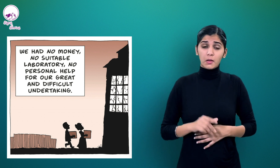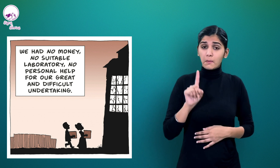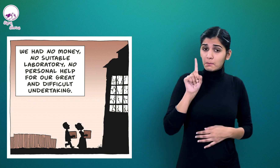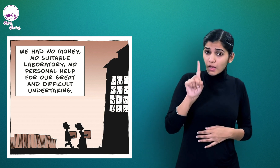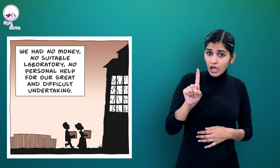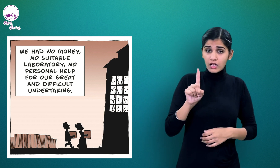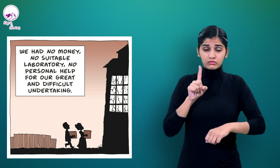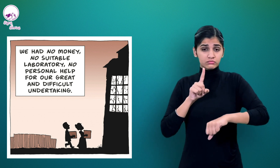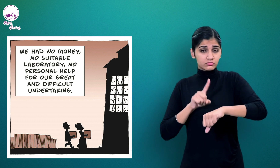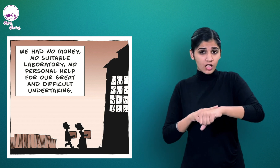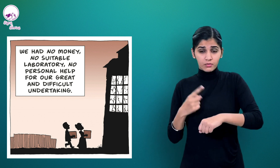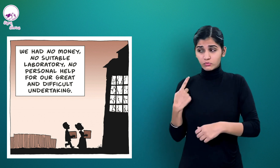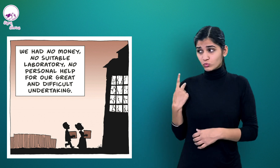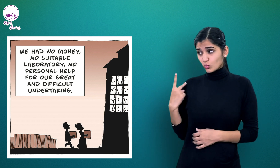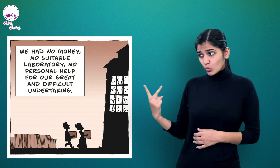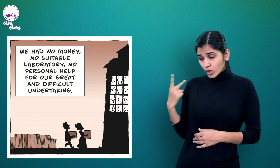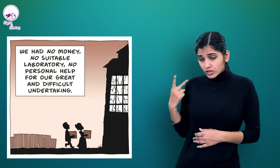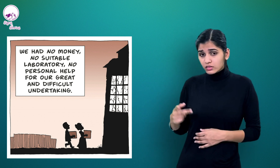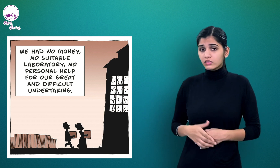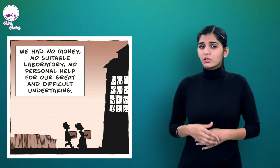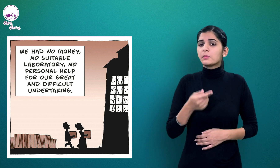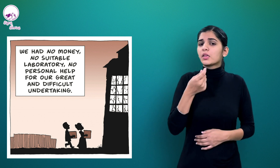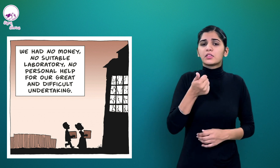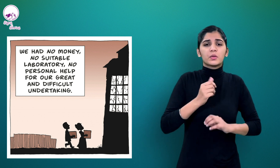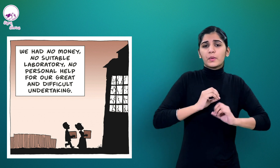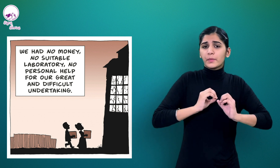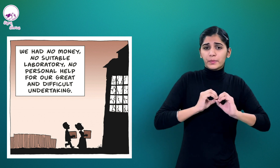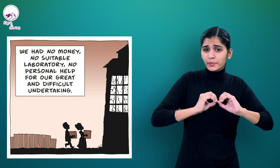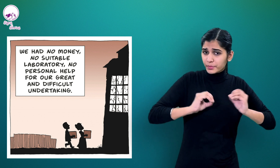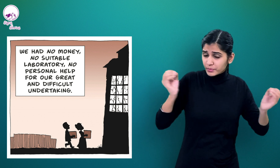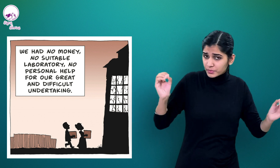and difficult undertaking.